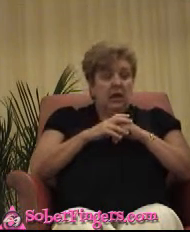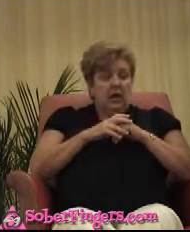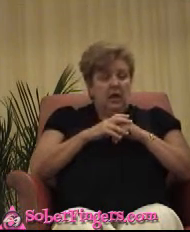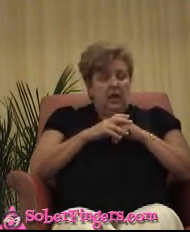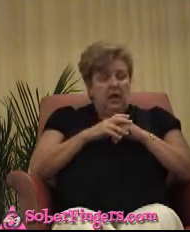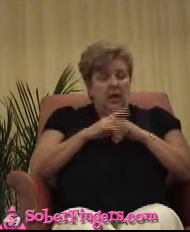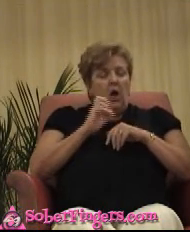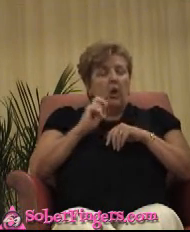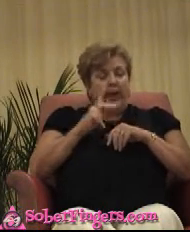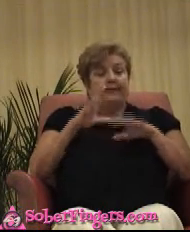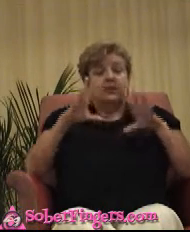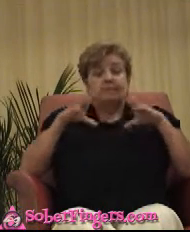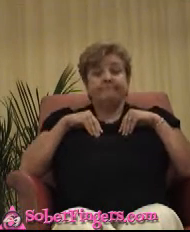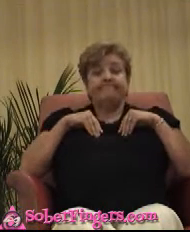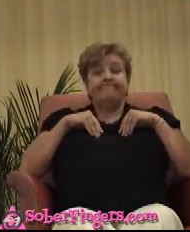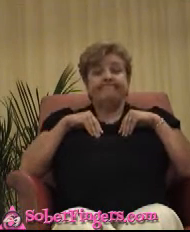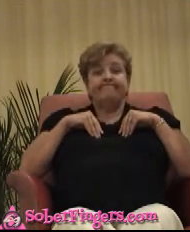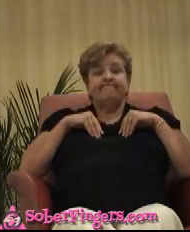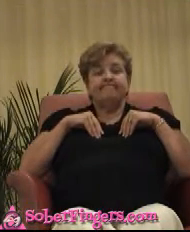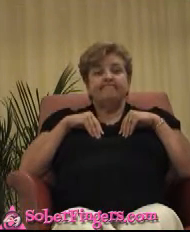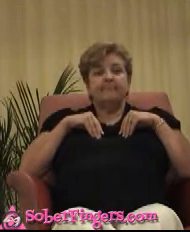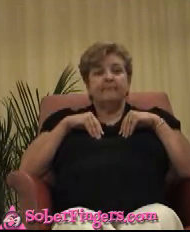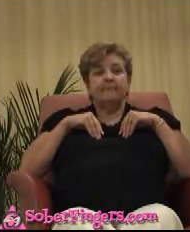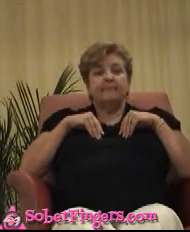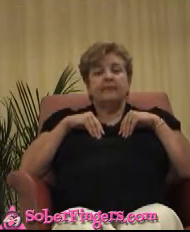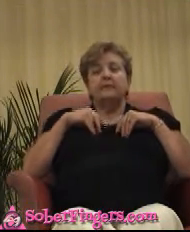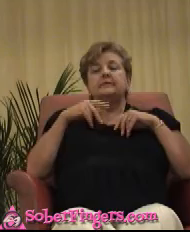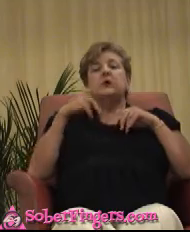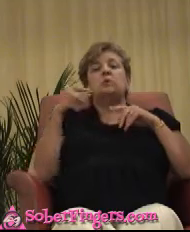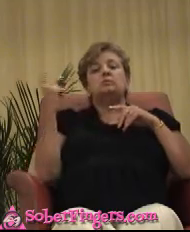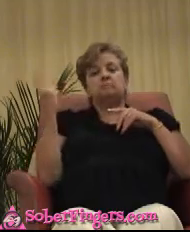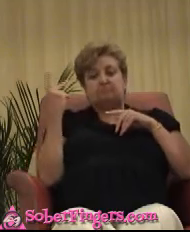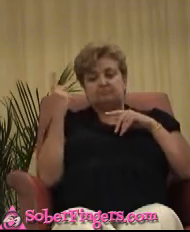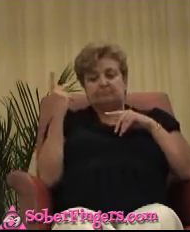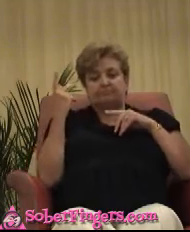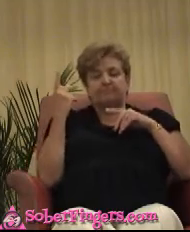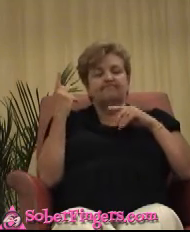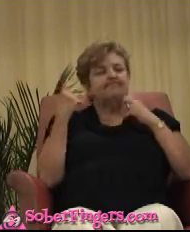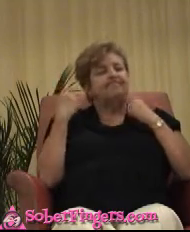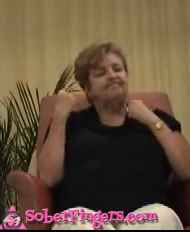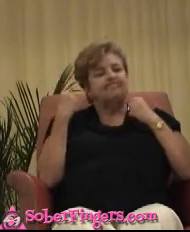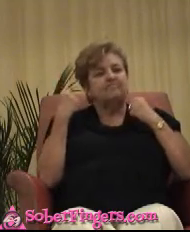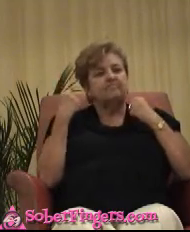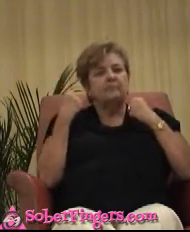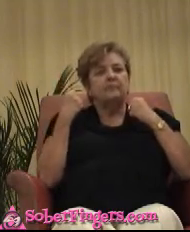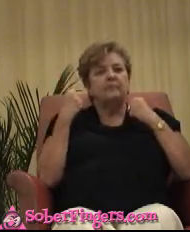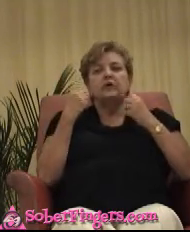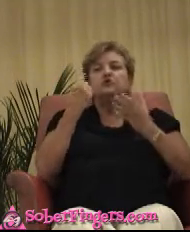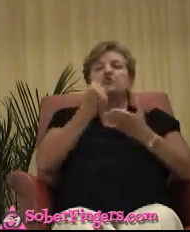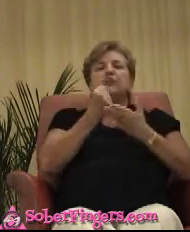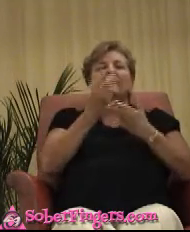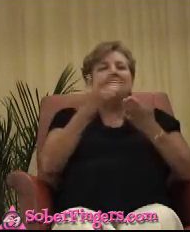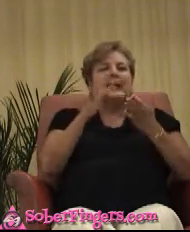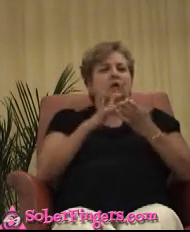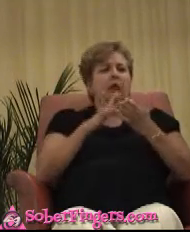okay. So we drove back across town to the treatment center. I had no idea where it was, what it